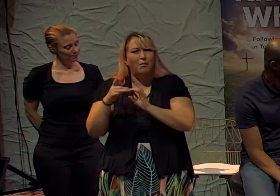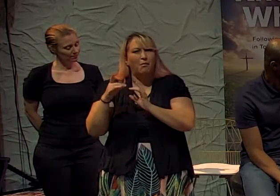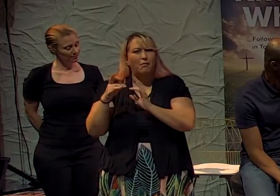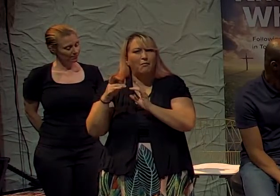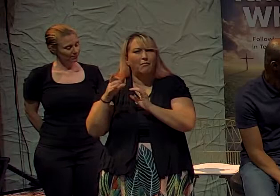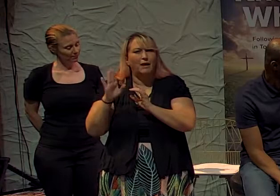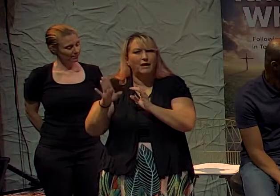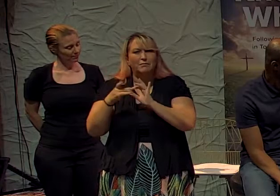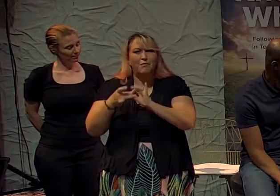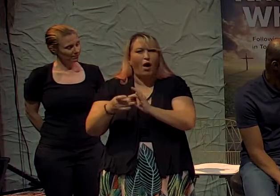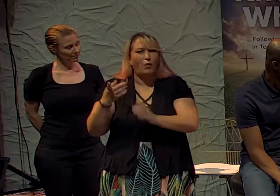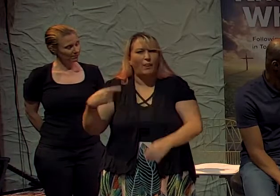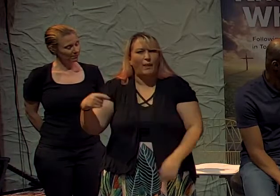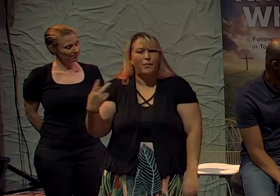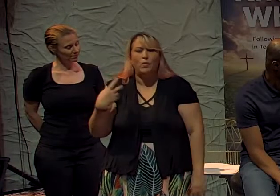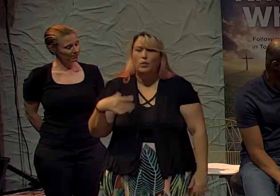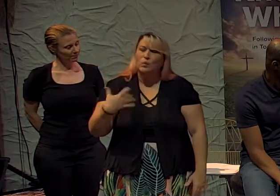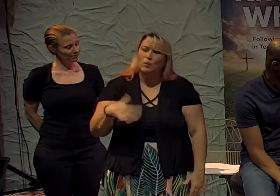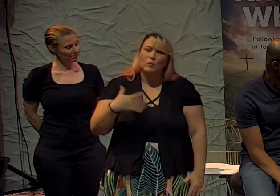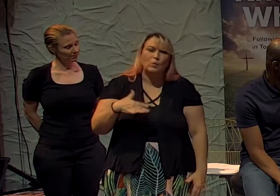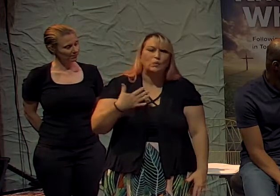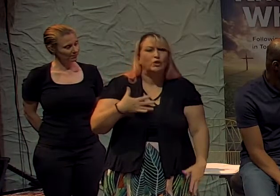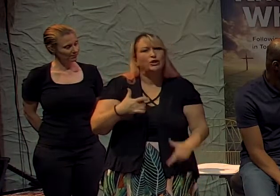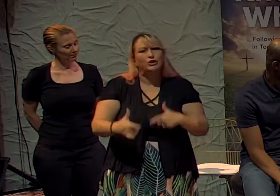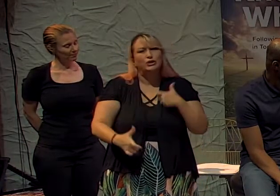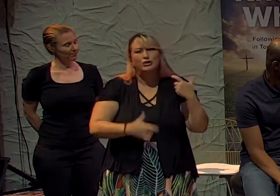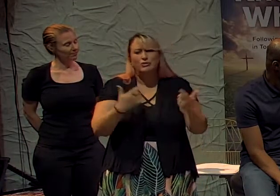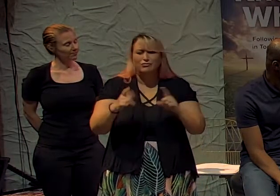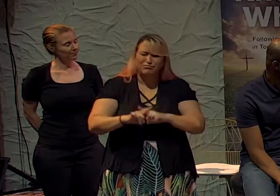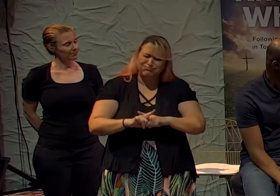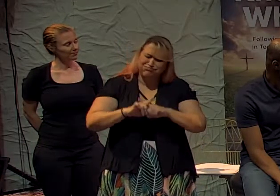Huge, huge difference in just their relationship.